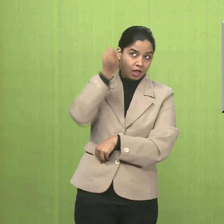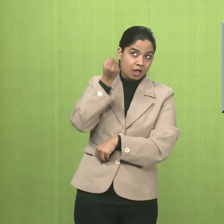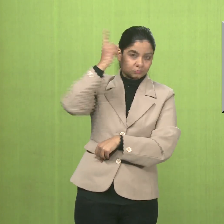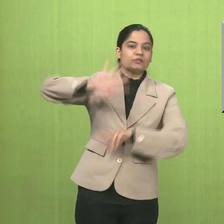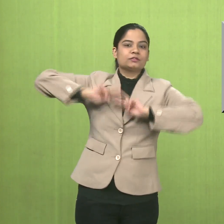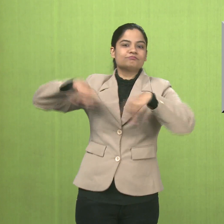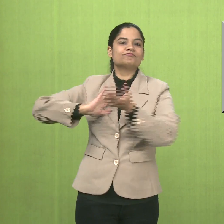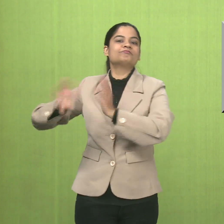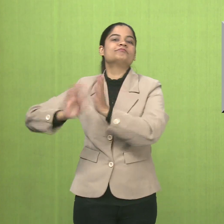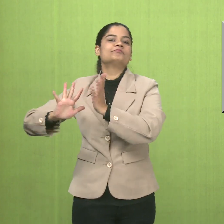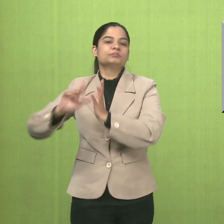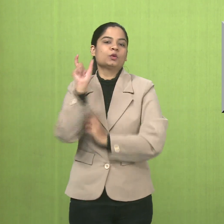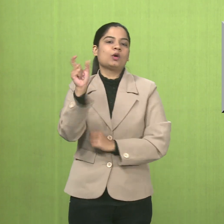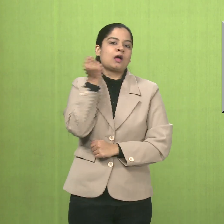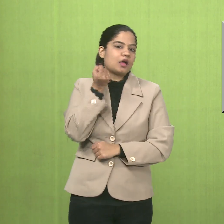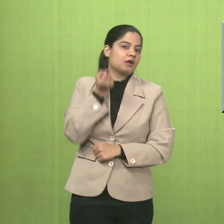sign language.